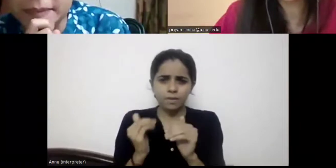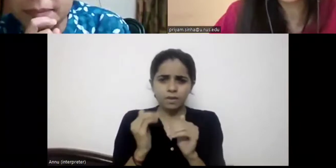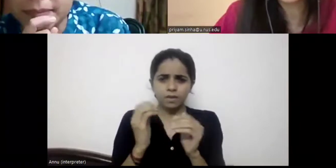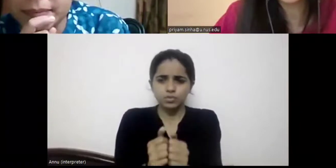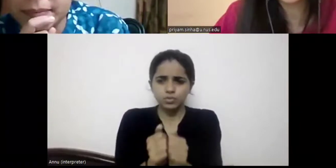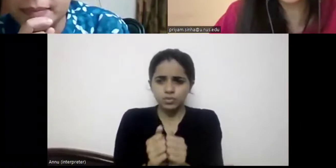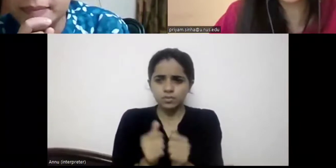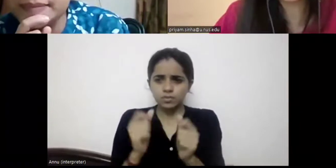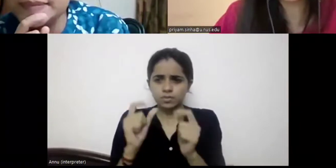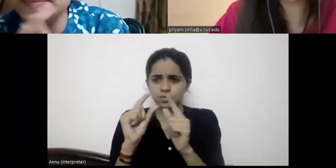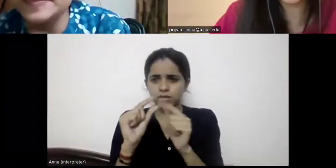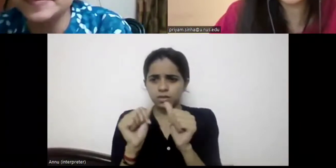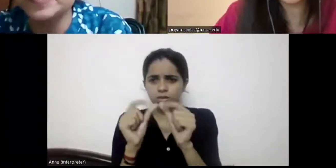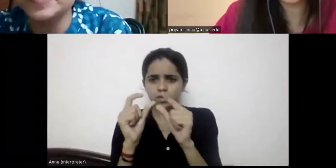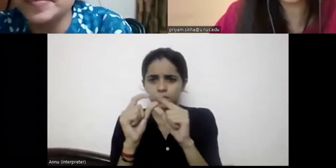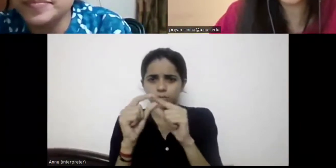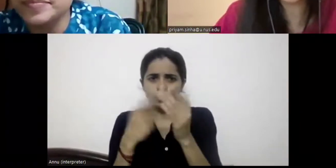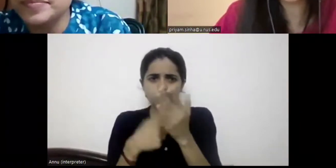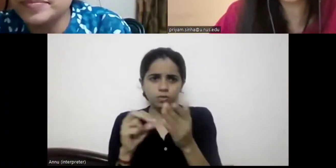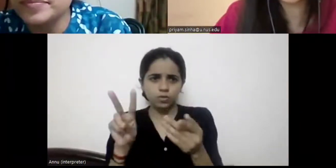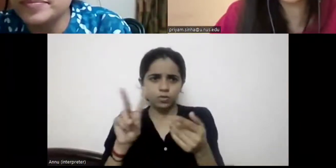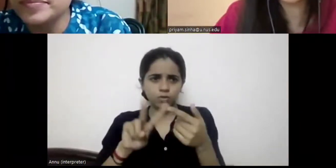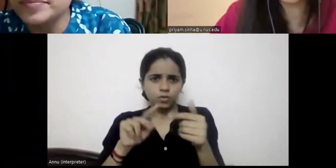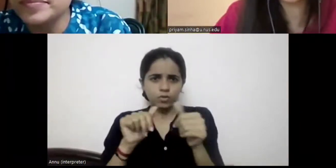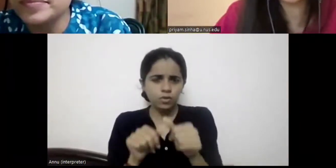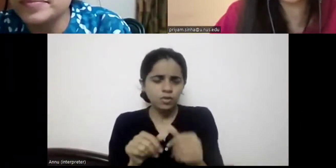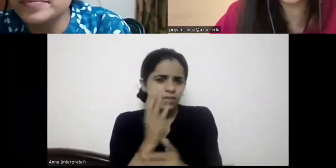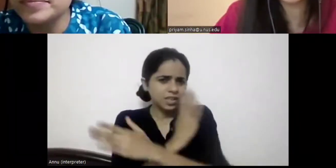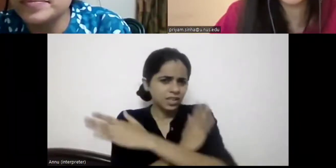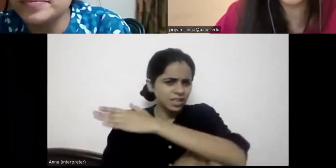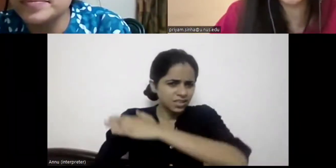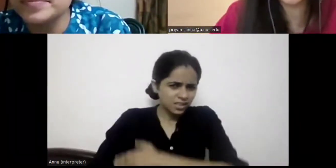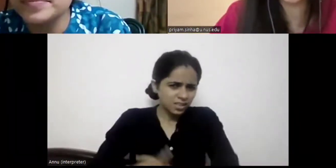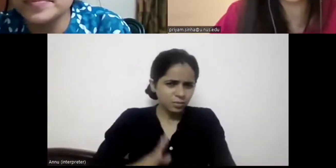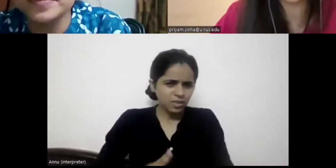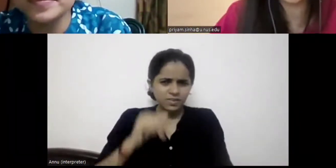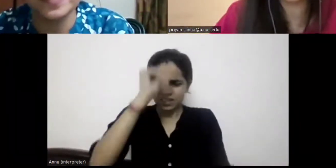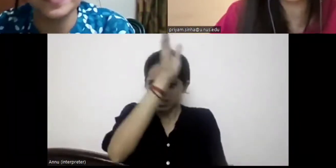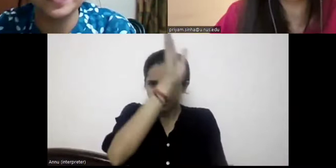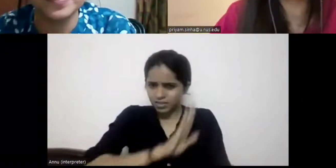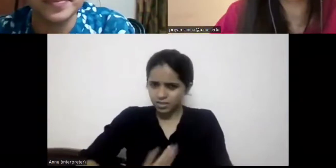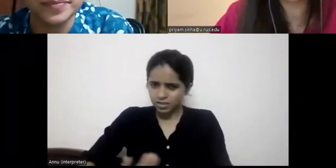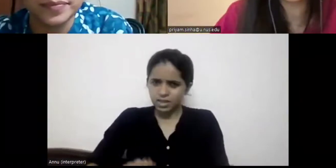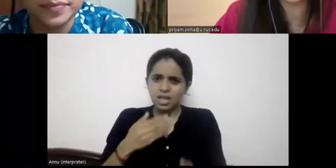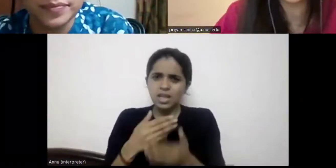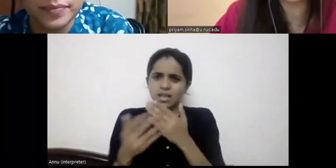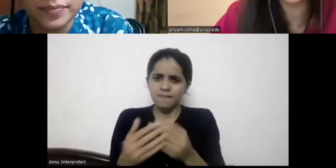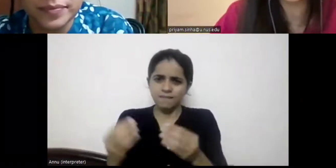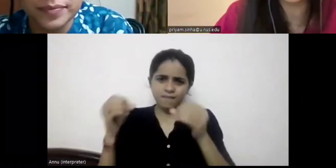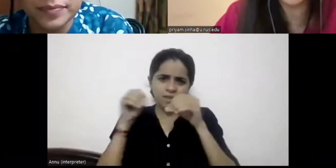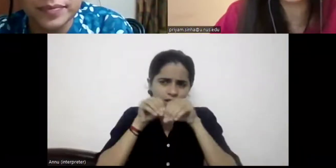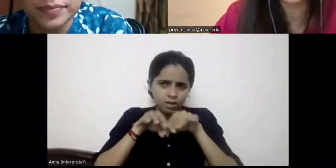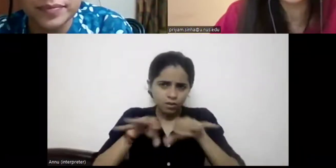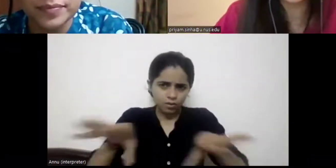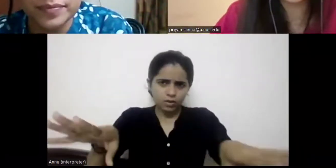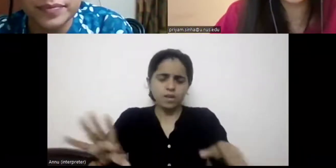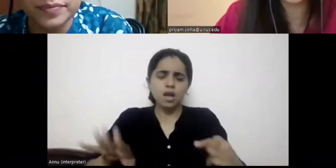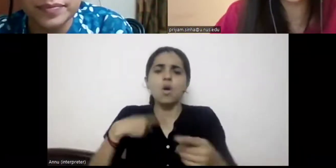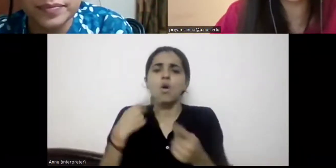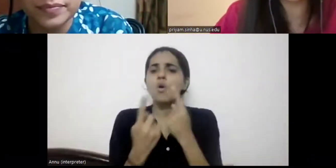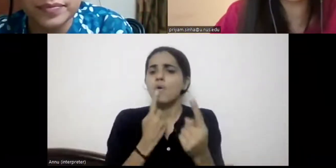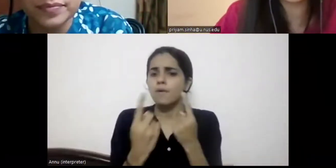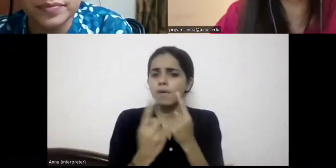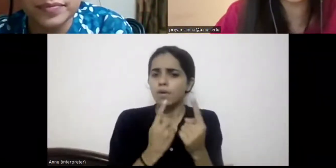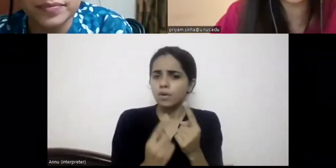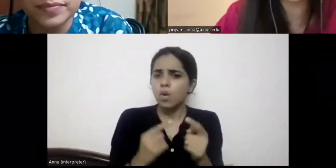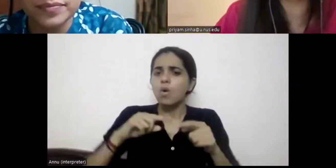Purba. Do you think that the disability movements in India anyhow influenced or brought about a change